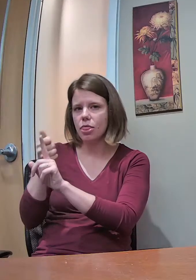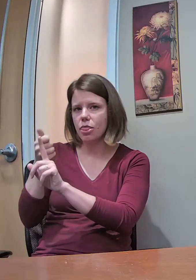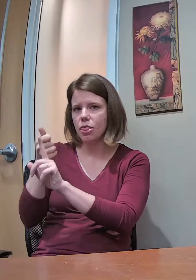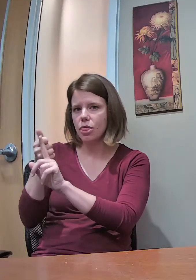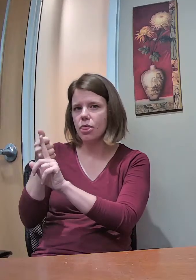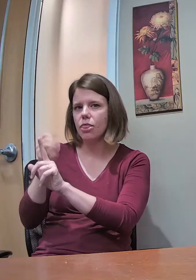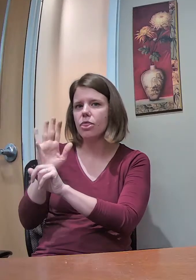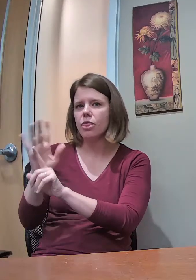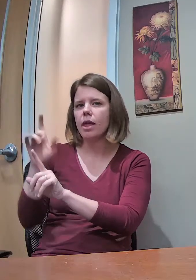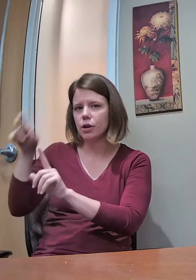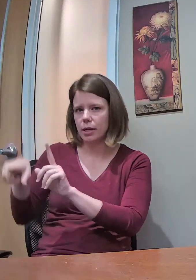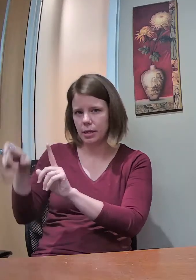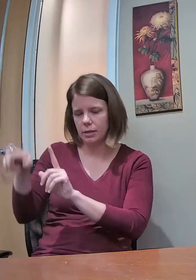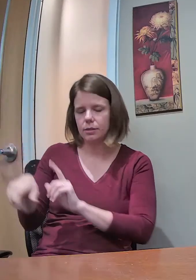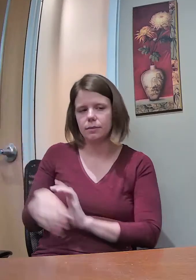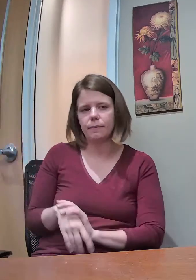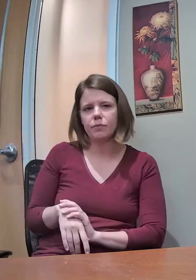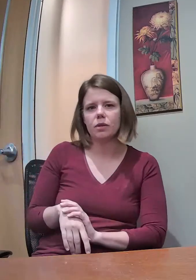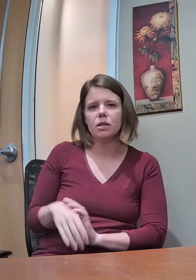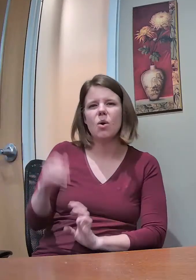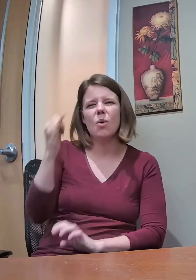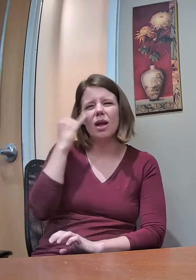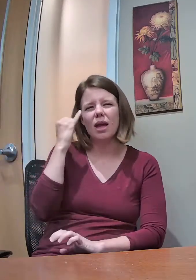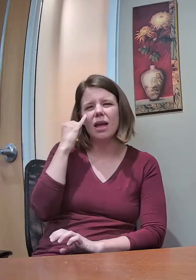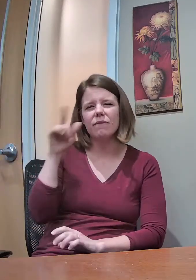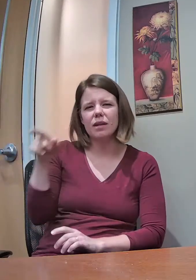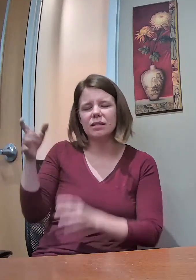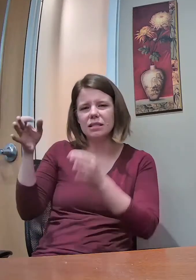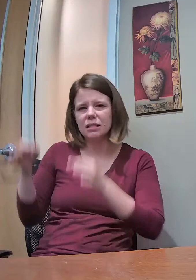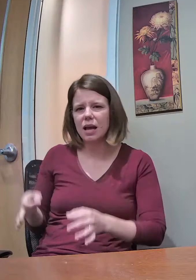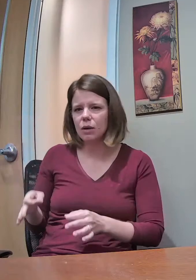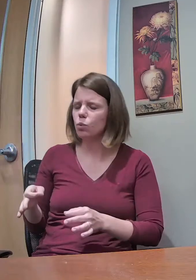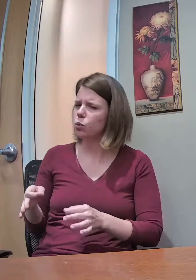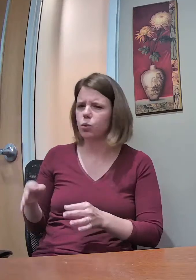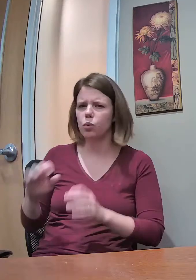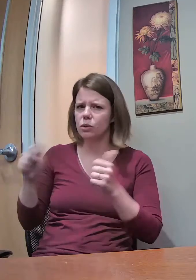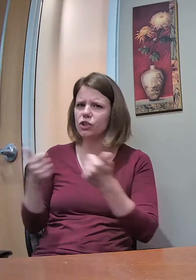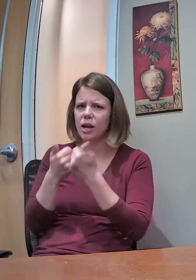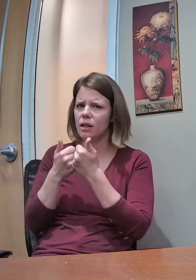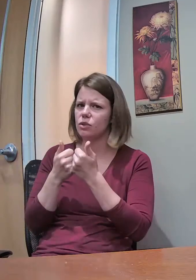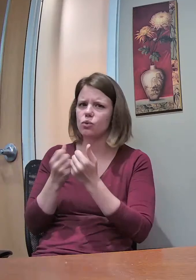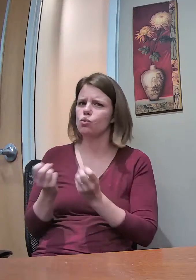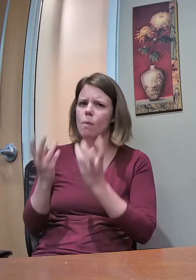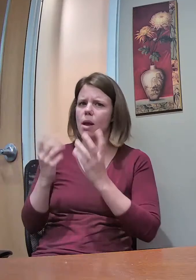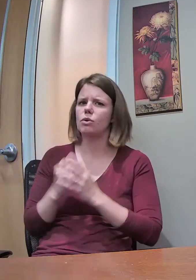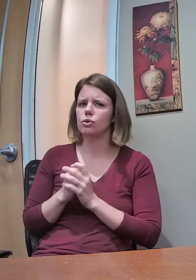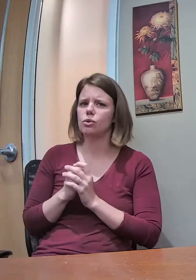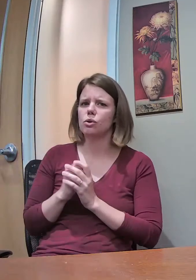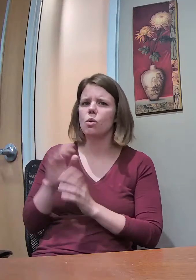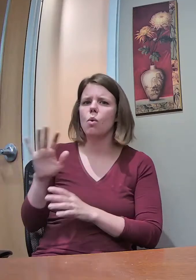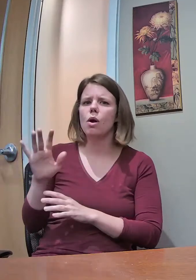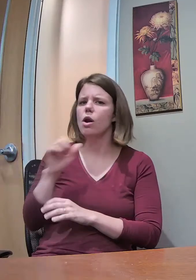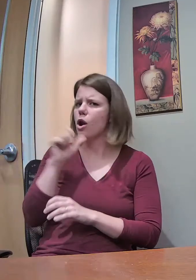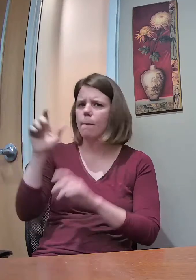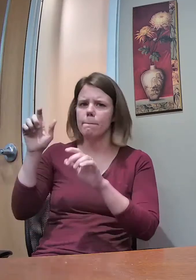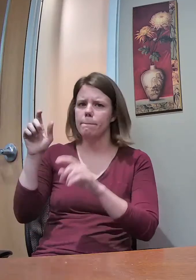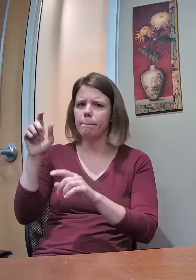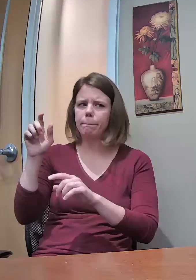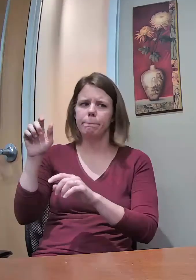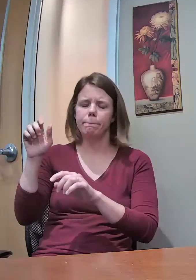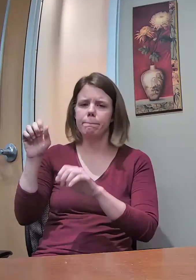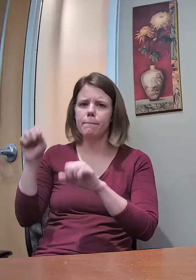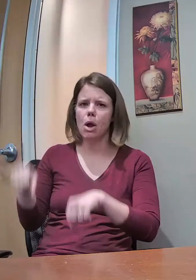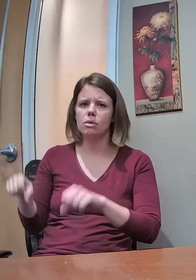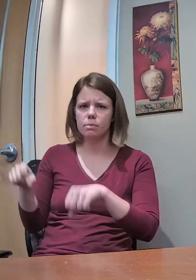for that resident is extremely challenging or not possible. This may include assessing the resident's level